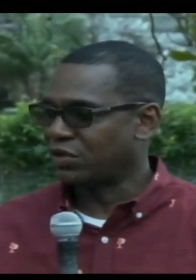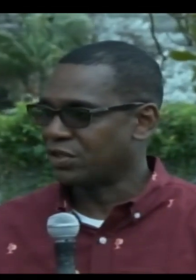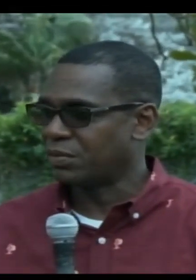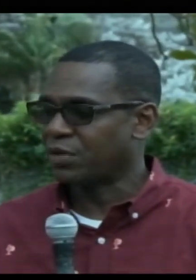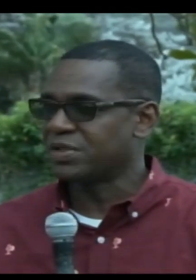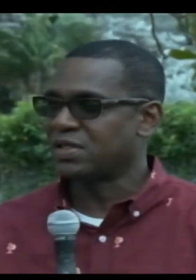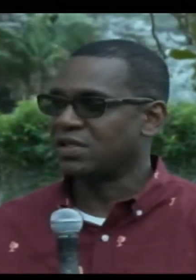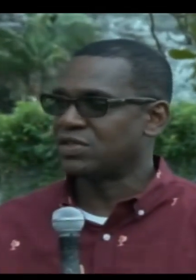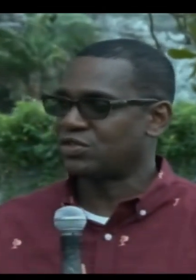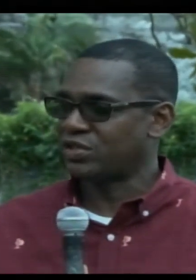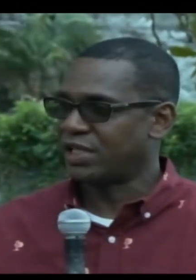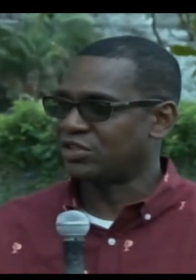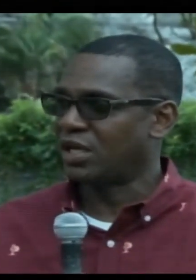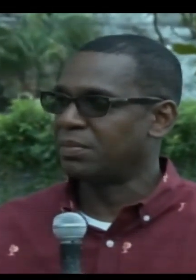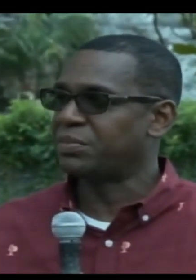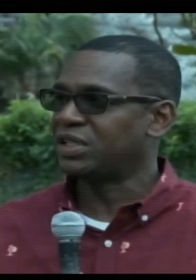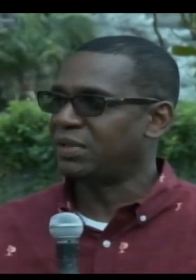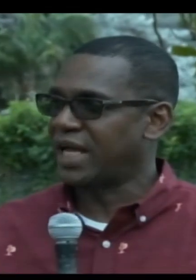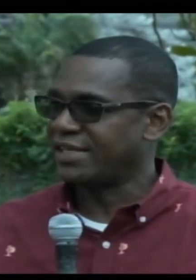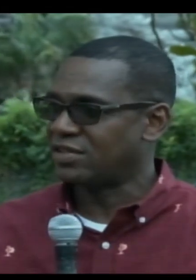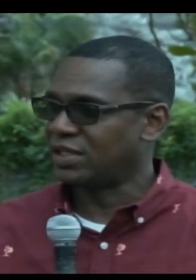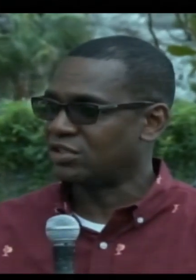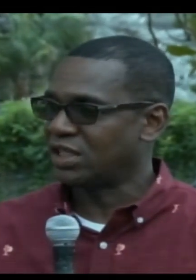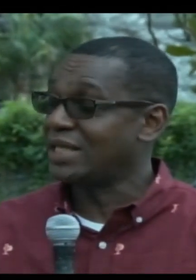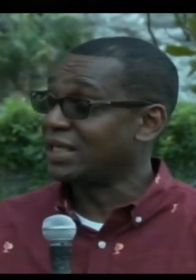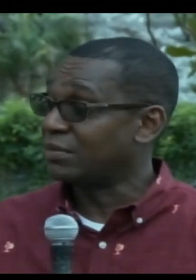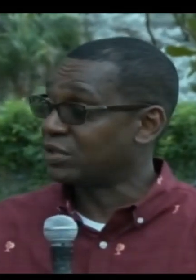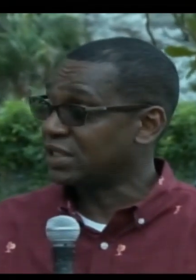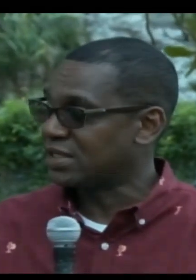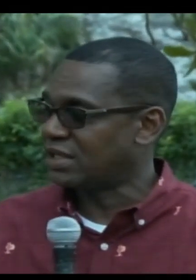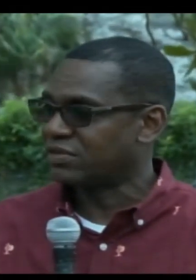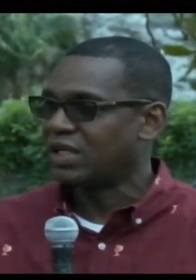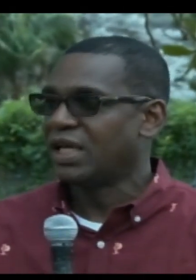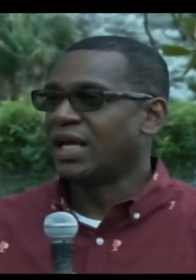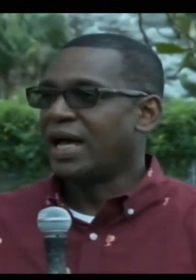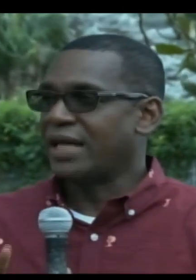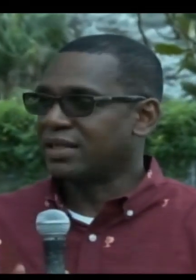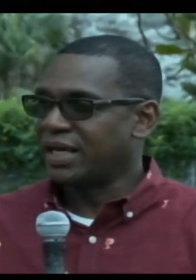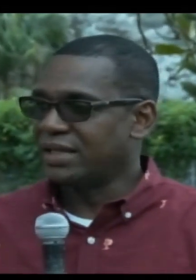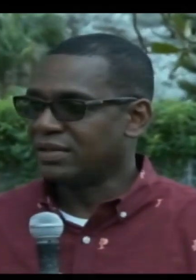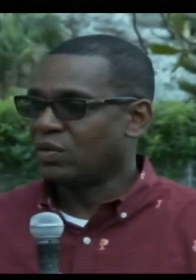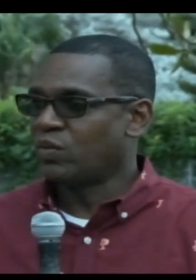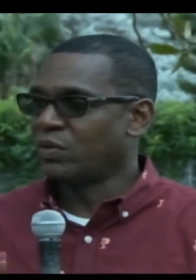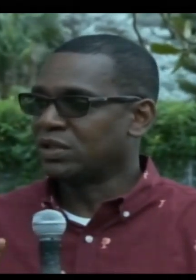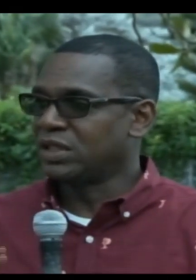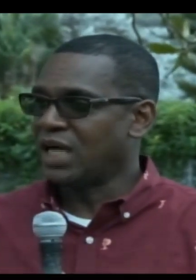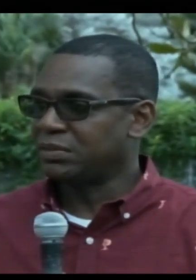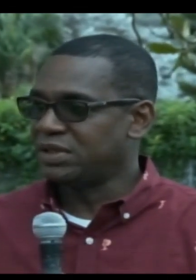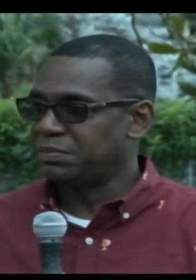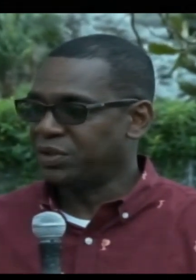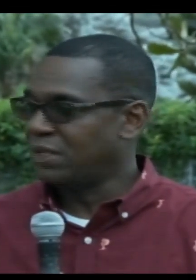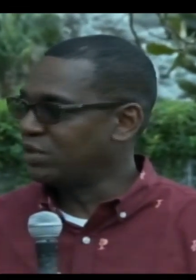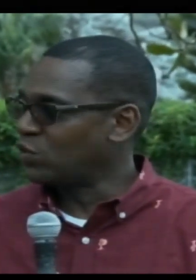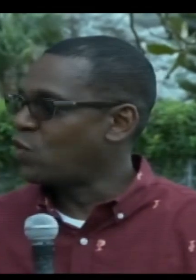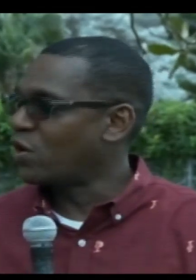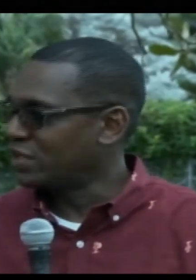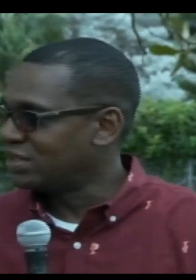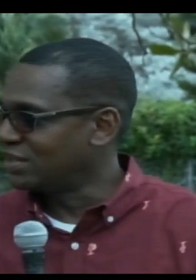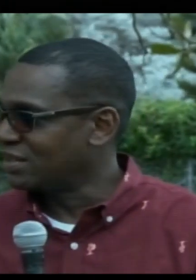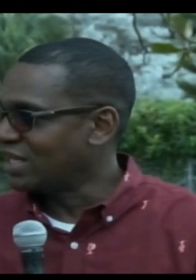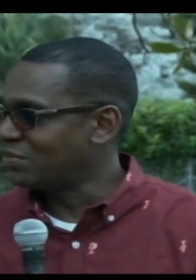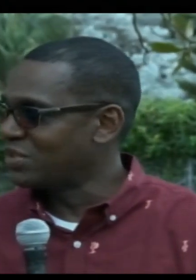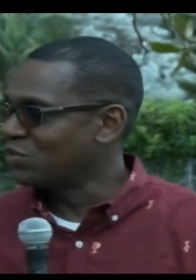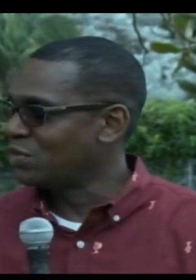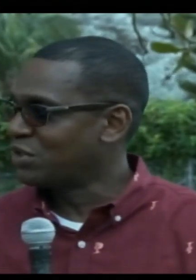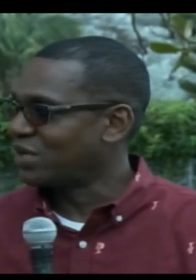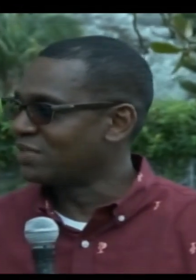their immigration purposes, triage them, put them in isolation at the airport itself. And then we will not put them into